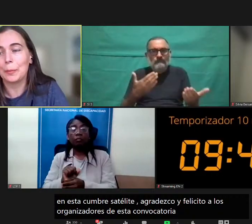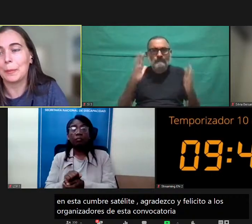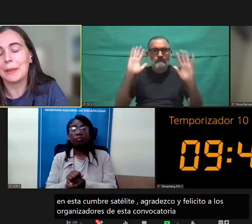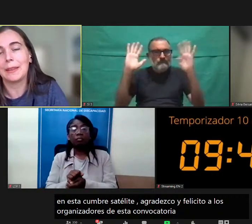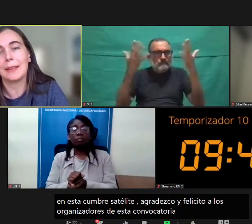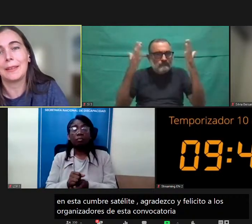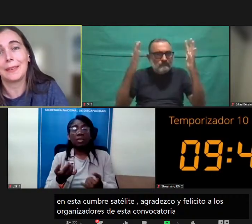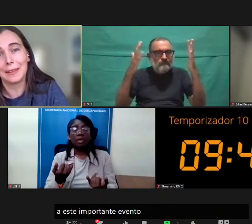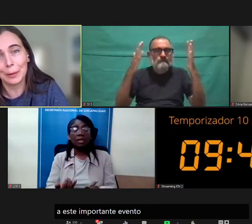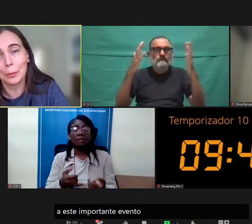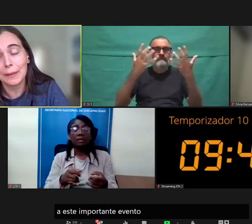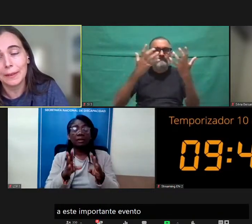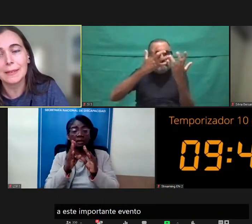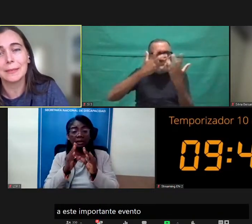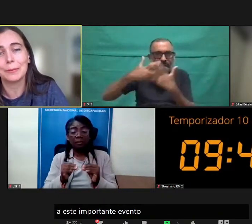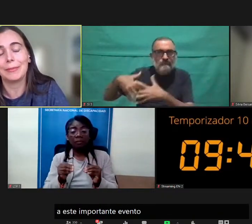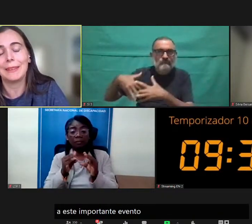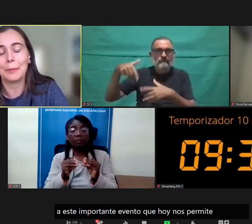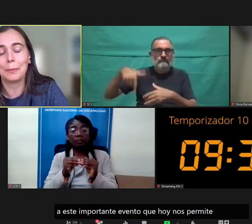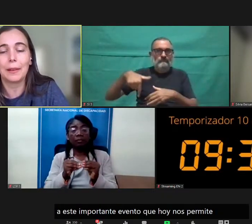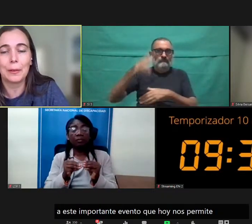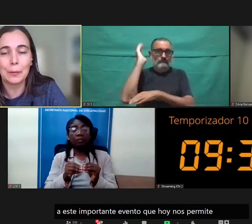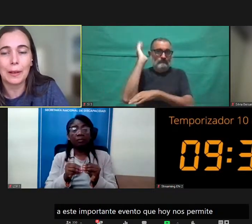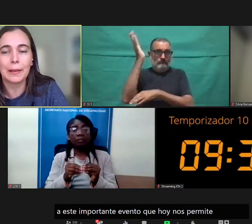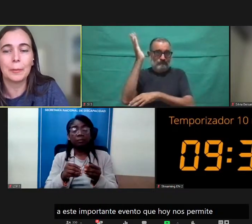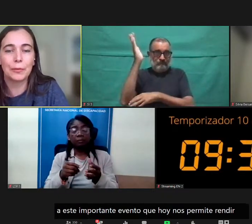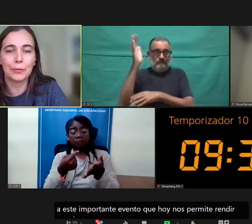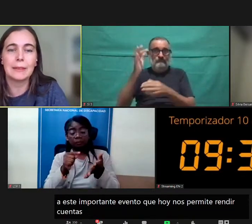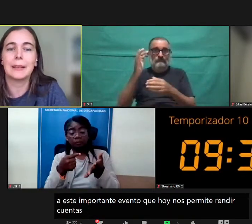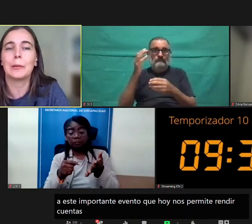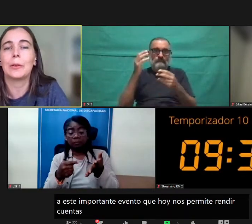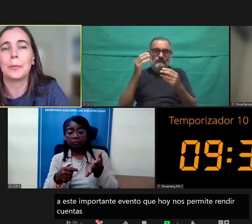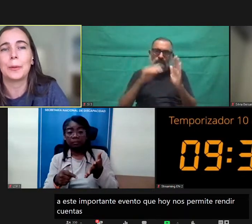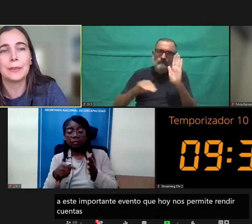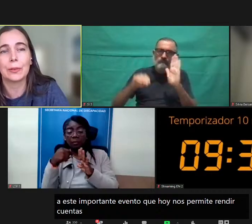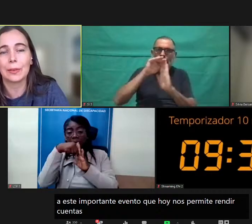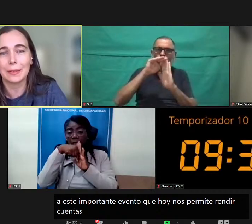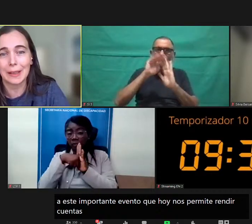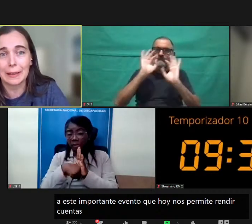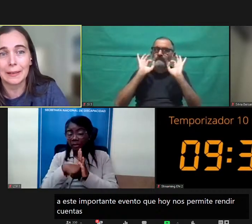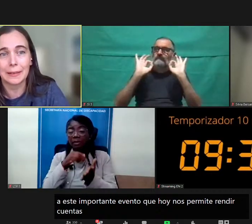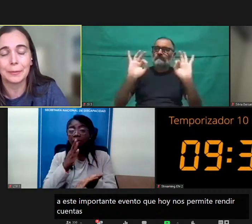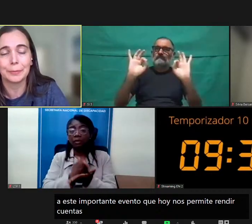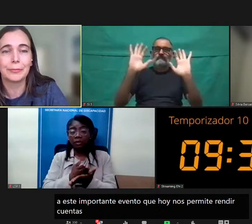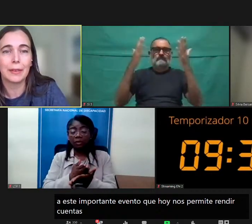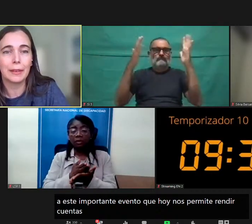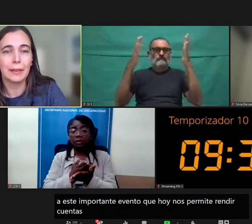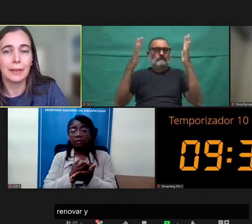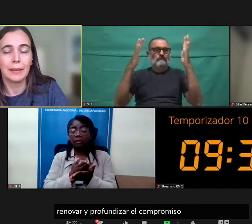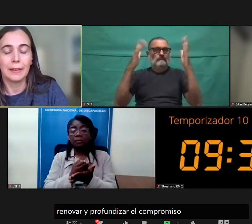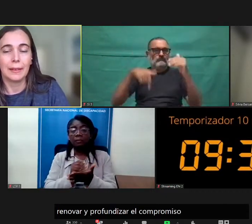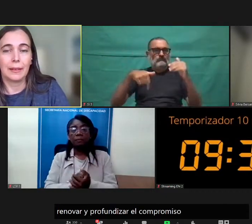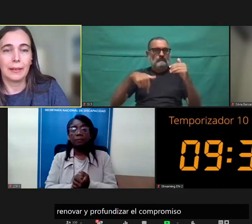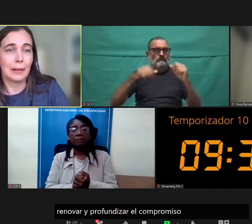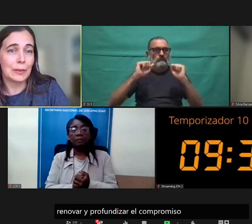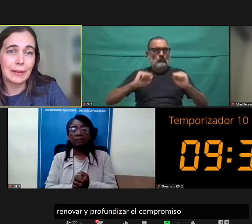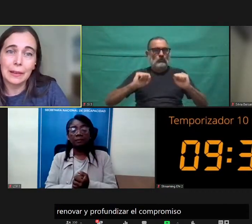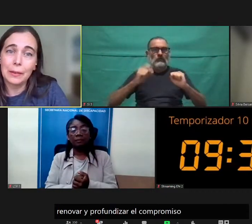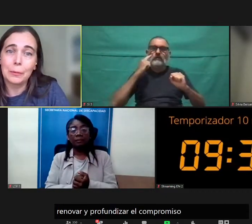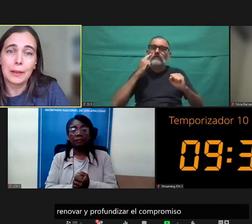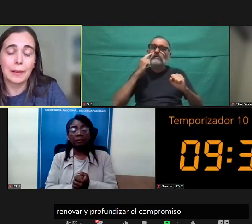the to this very important event that allows us to be accountable and renew and go deeper in the